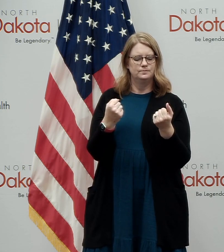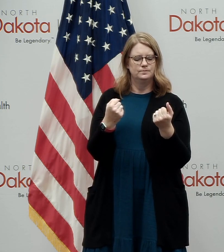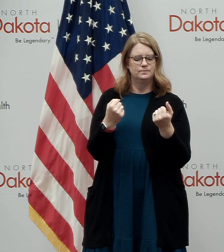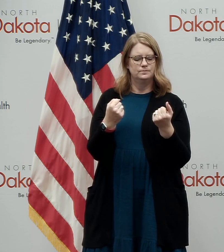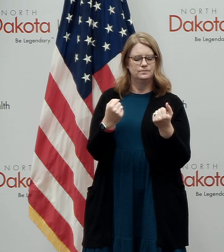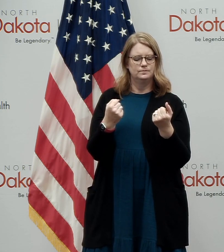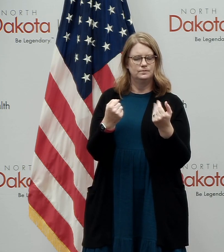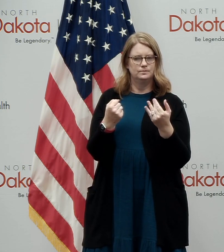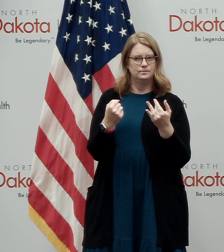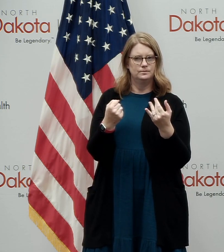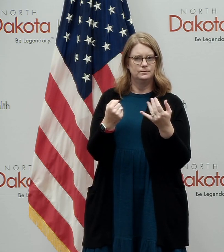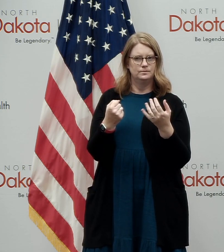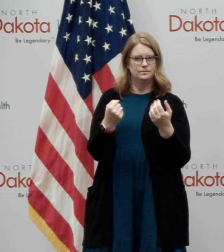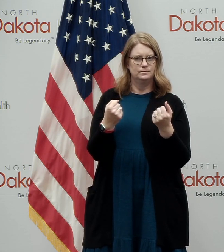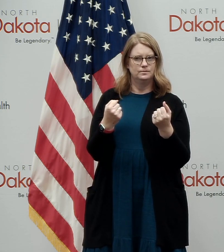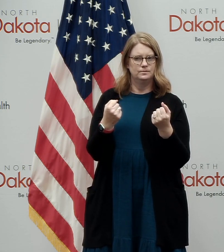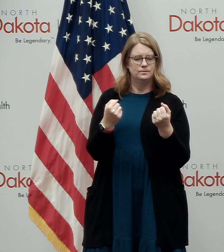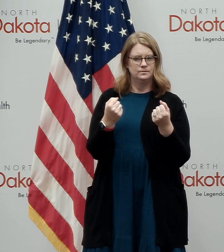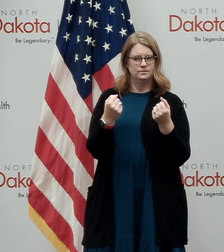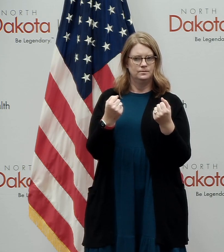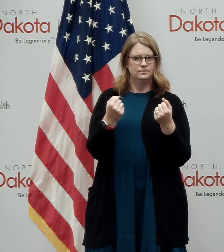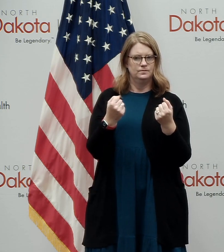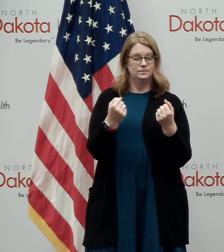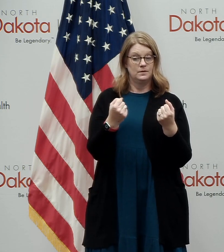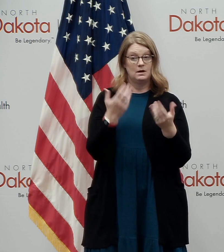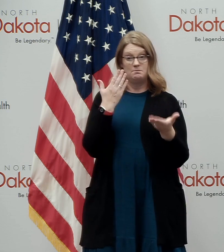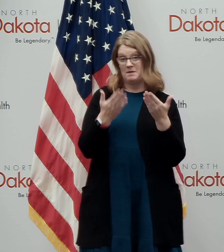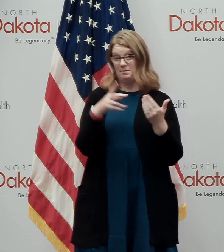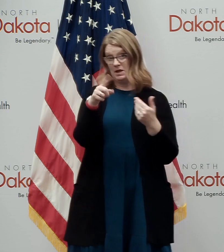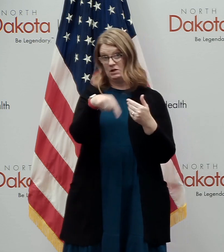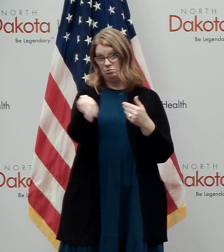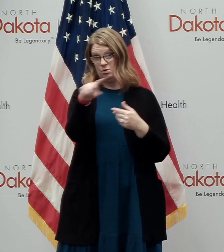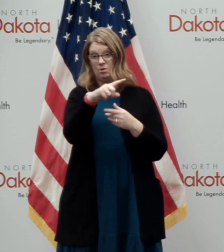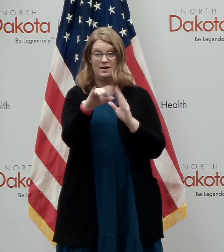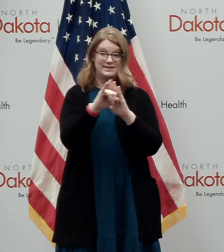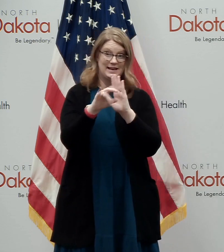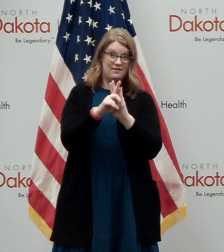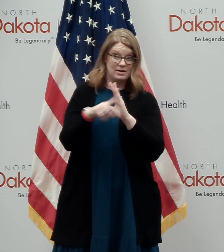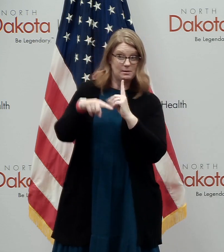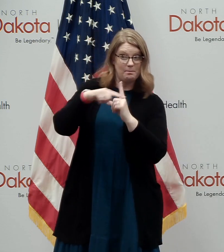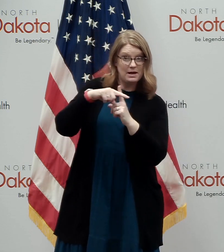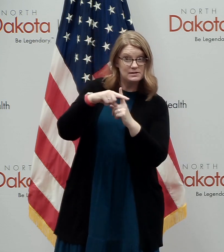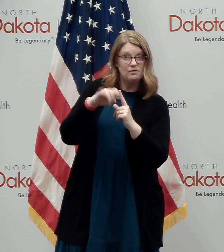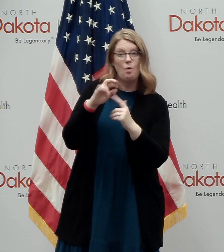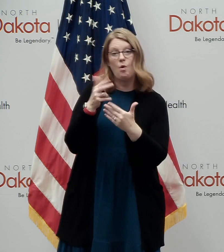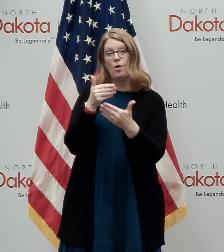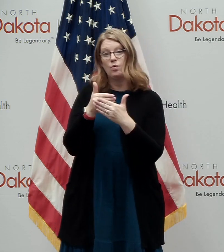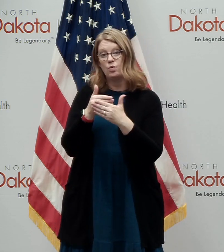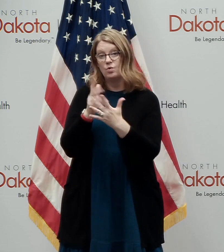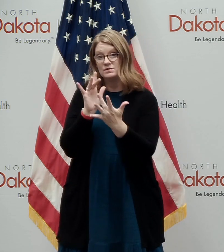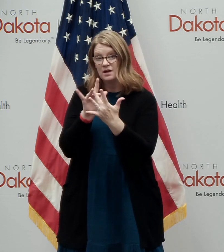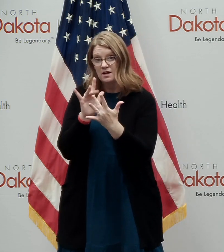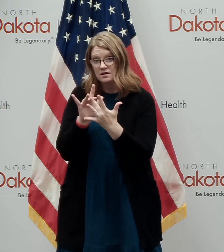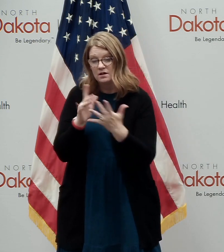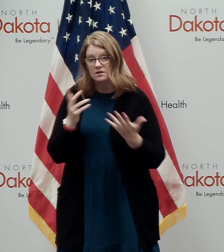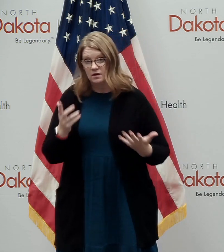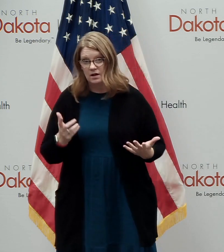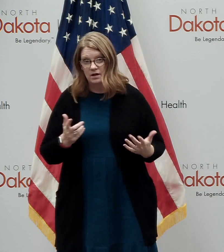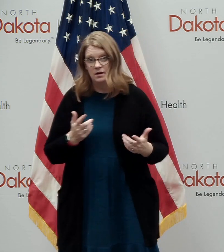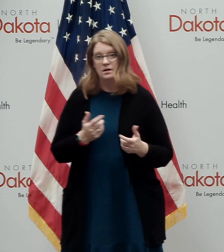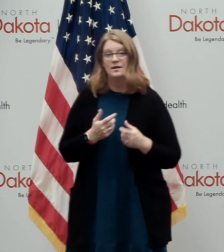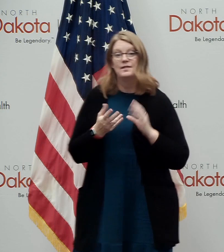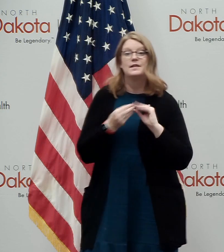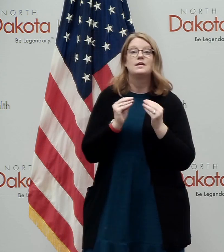those of you that might have been identified as a positive or close contact. When we take a look at the number of positives which we have in the